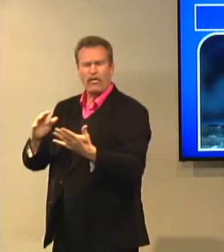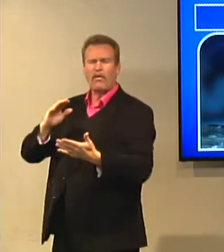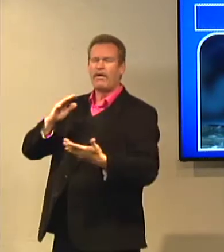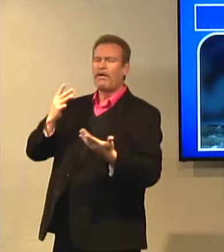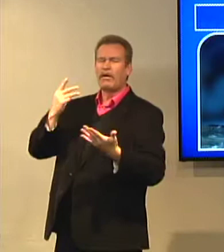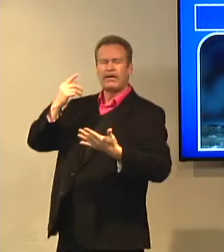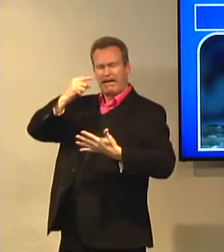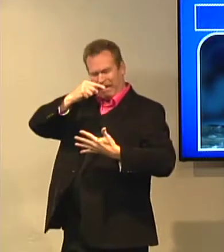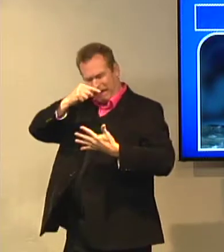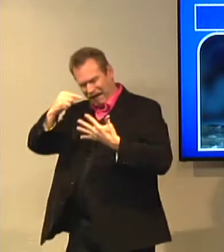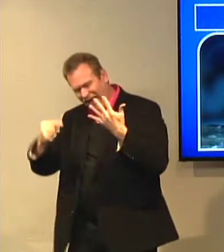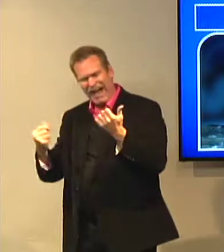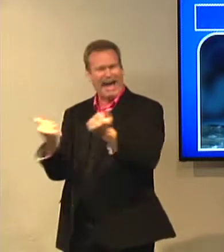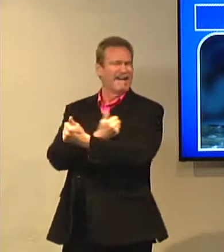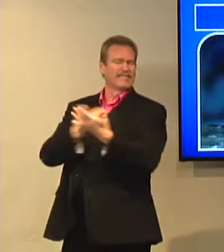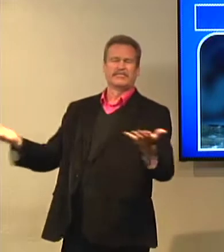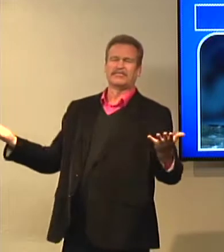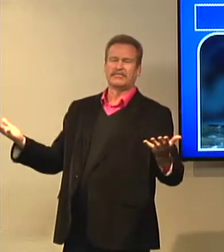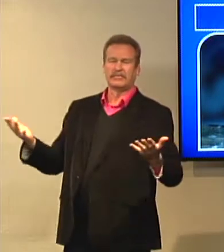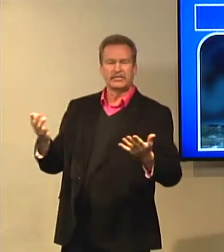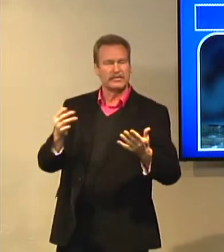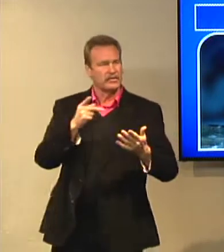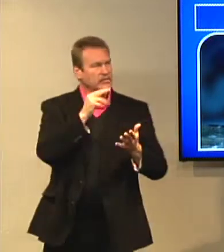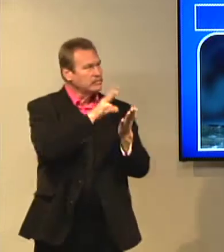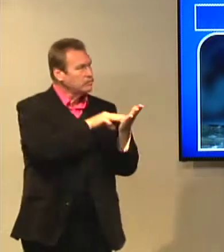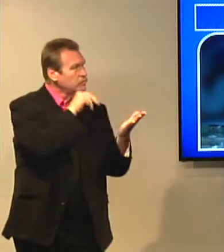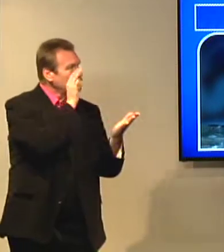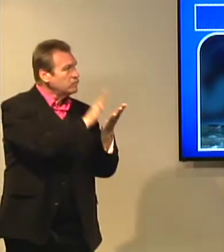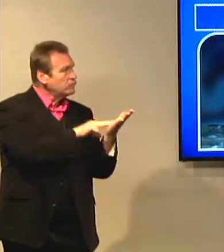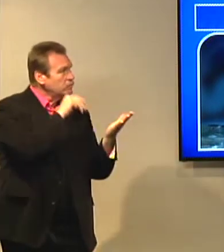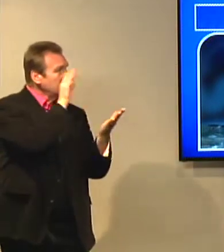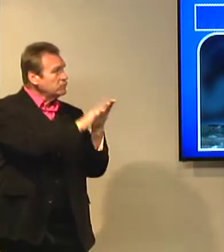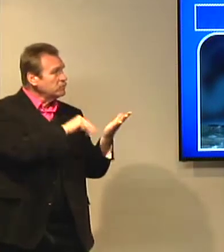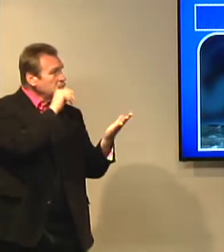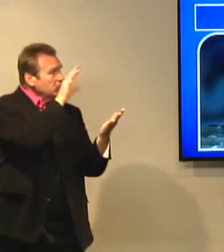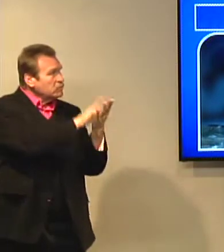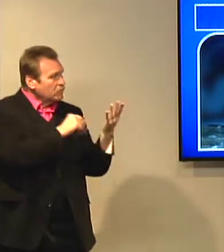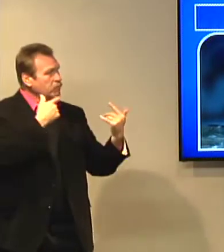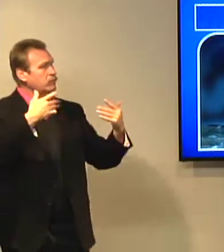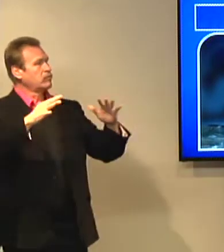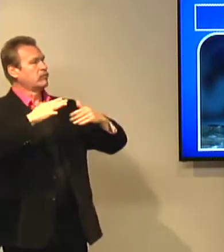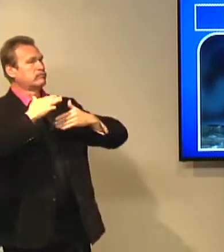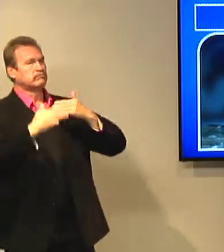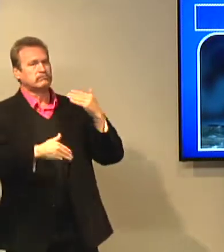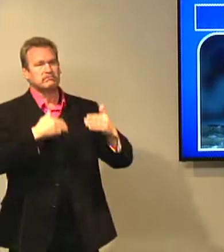other disciples, many, many things. Peter learned from Jesus.